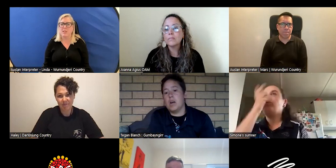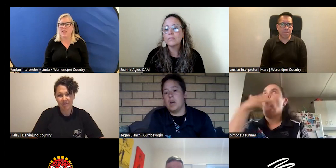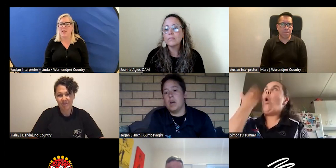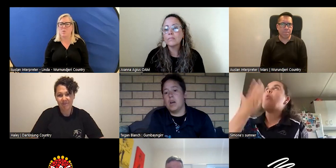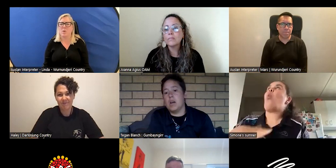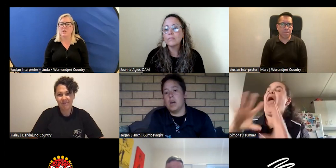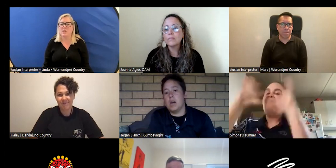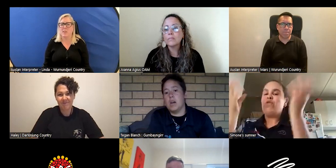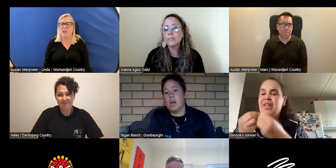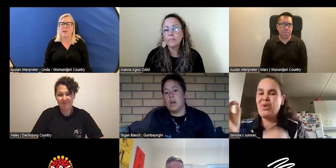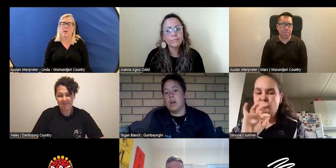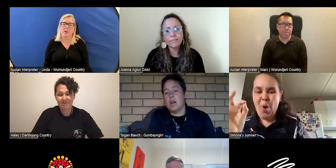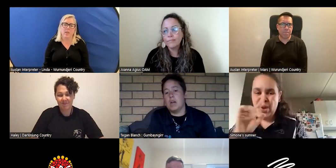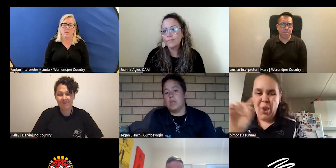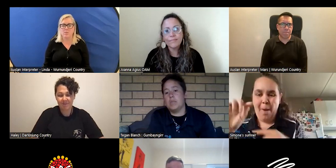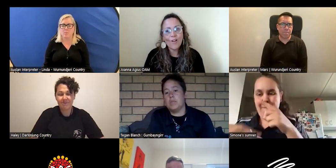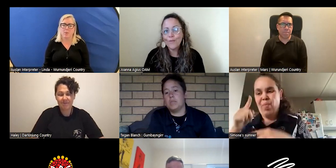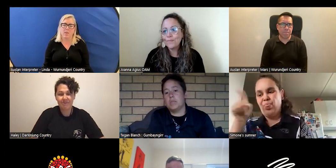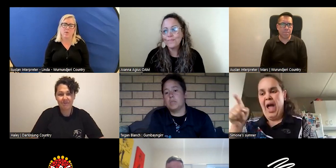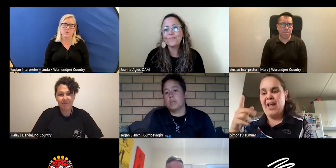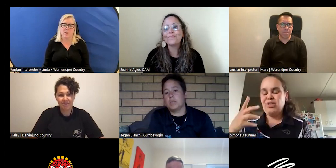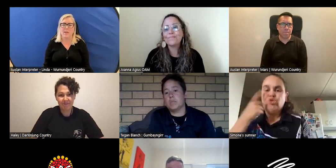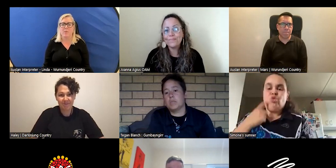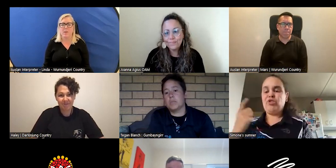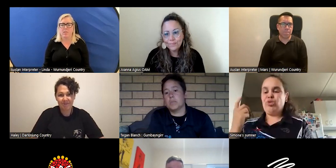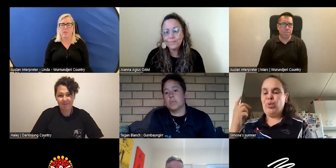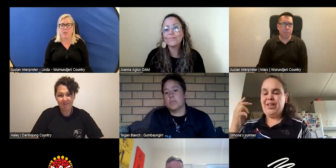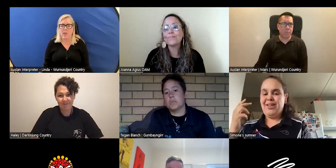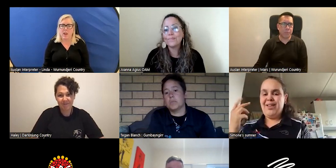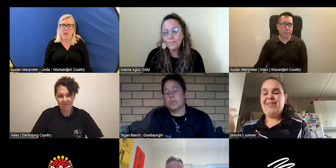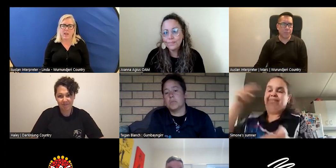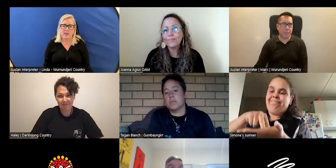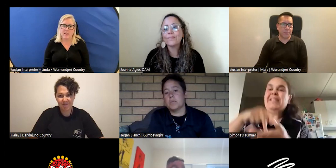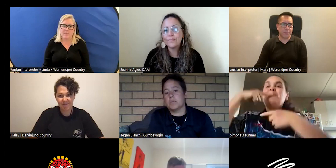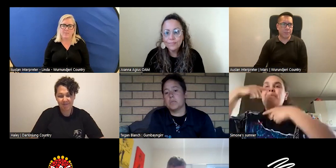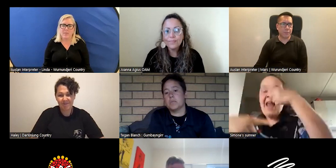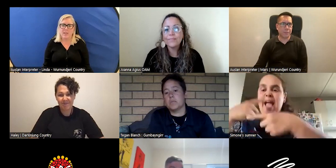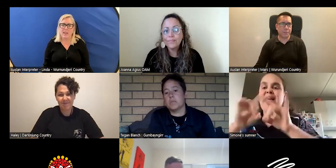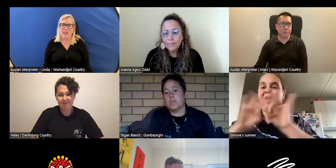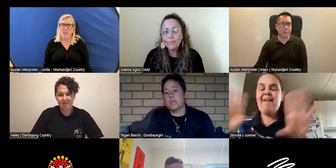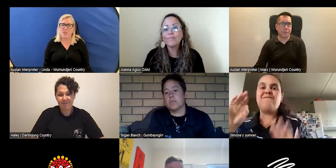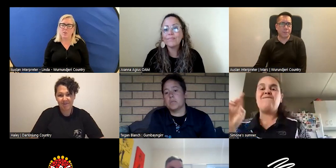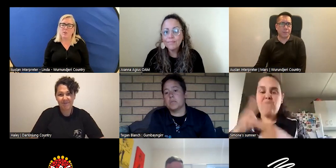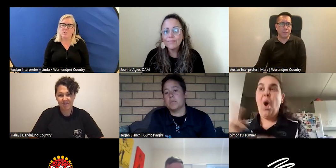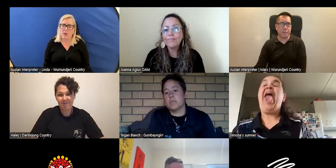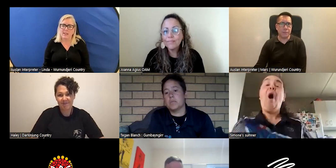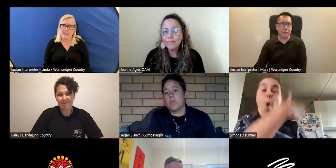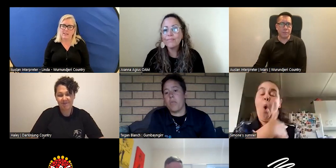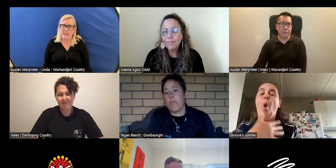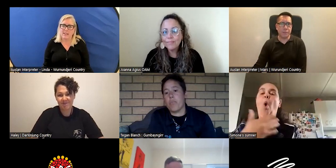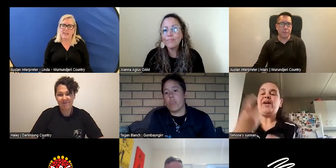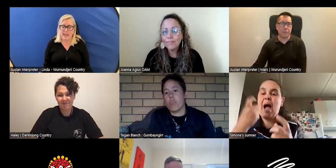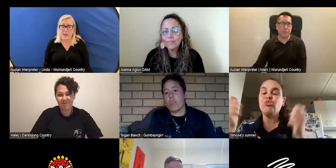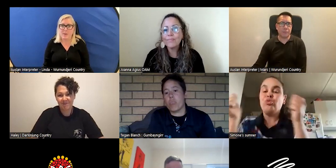little bit like they don't want to do it. They're like, oh, the Aboriginal people, they always want everything. And, we're trying